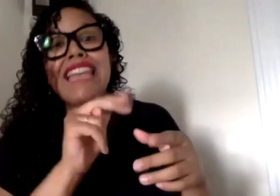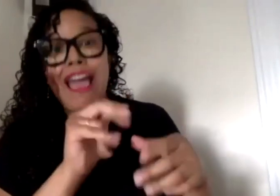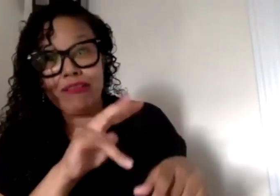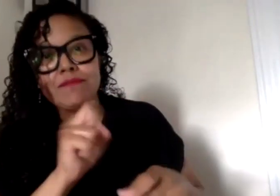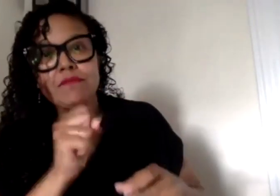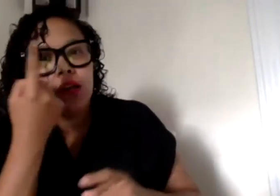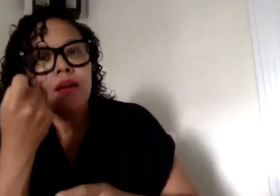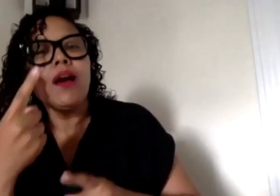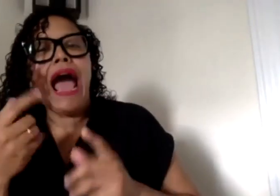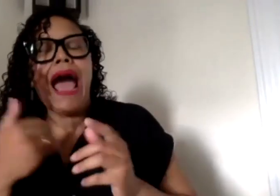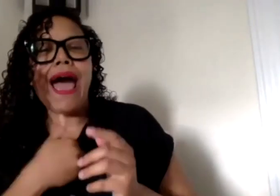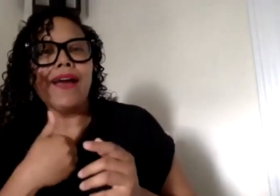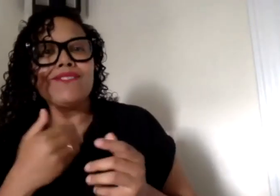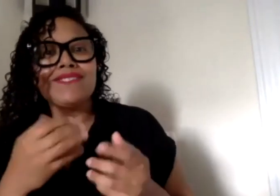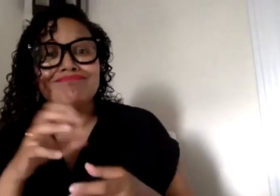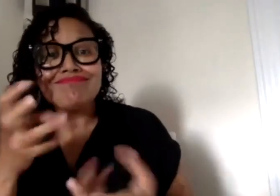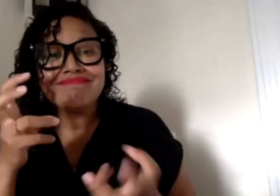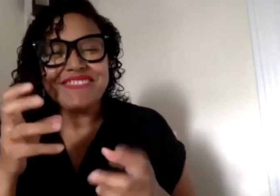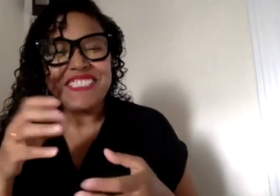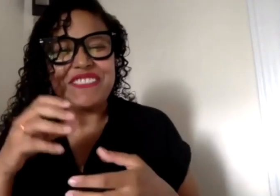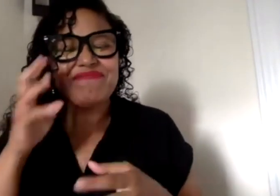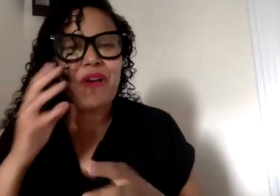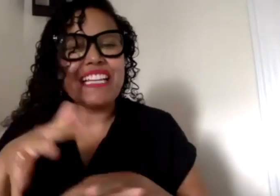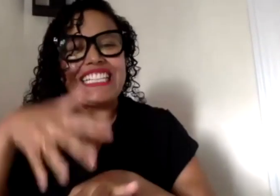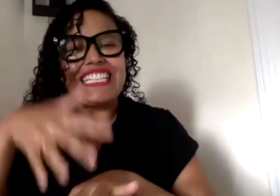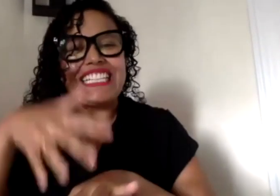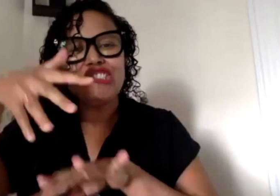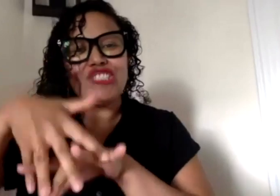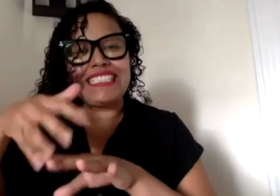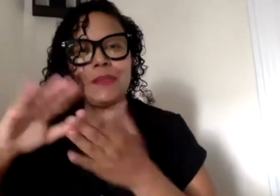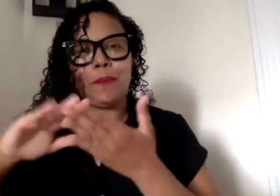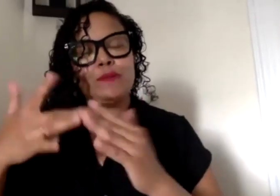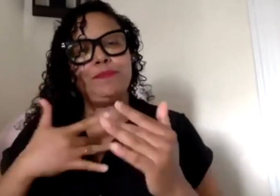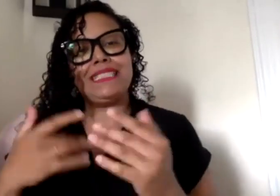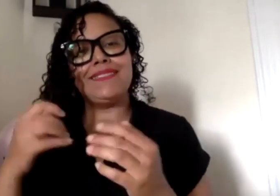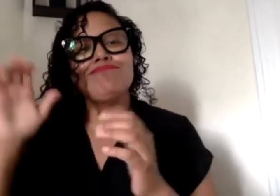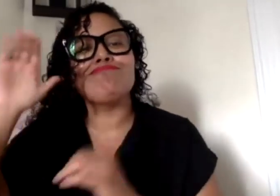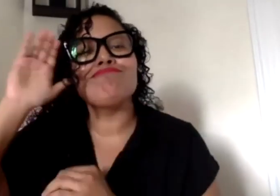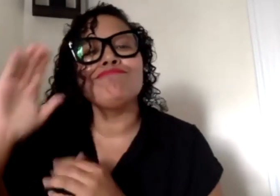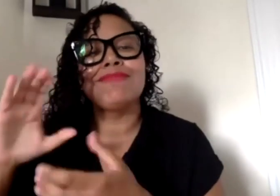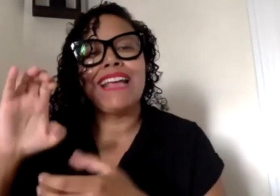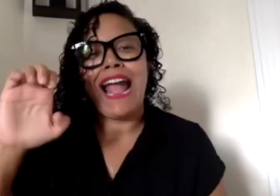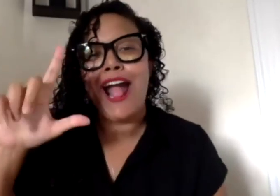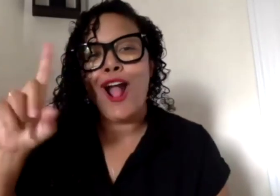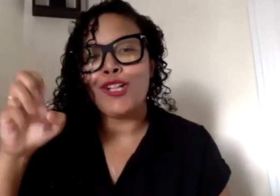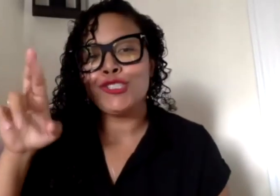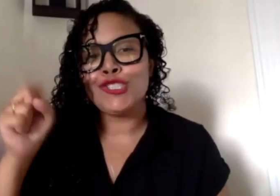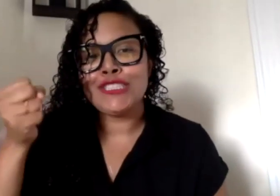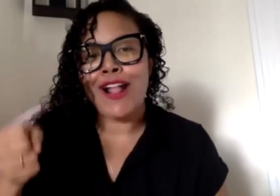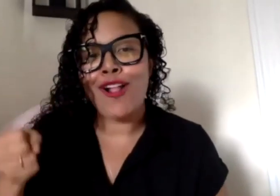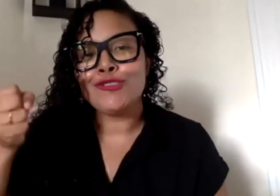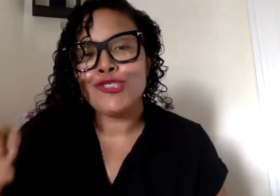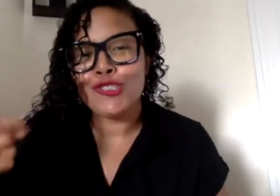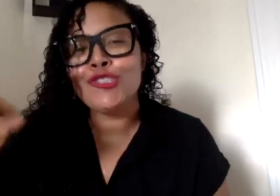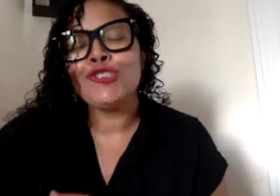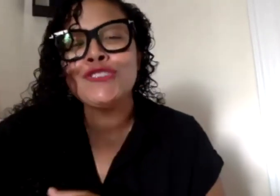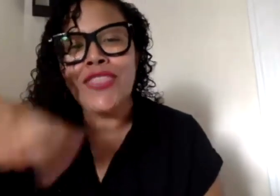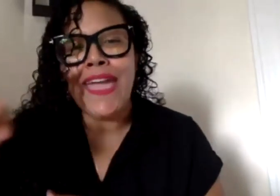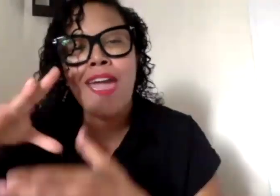like Dr. Raisnet Mose Radell mentioned as well, thinking about the intersections of our community, looking at